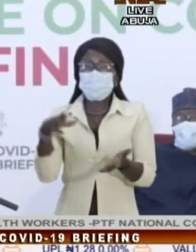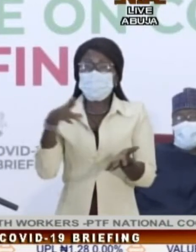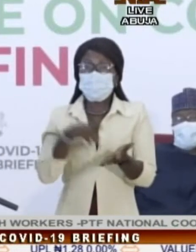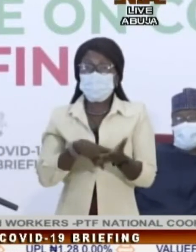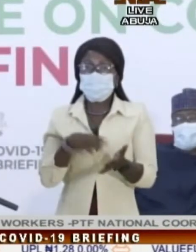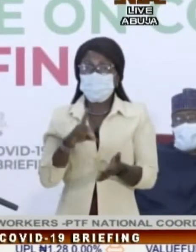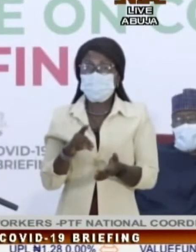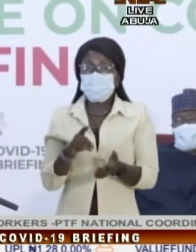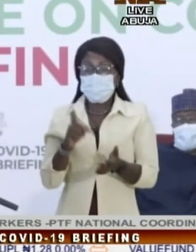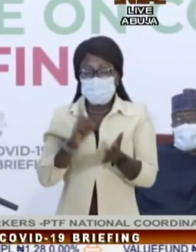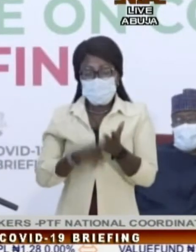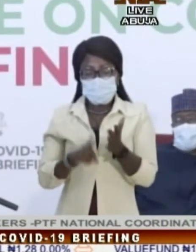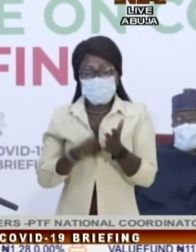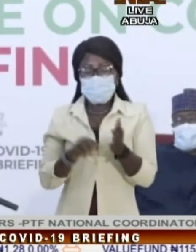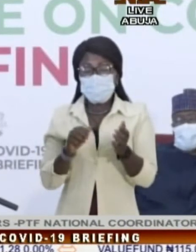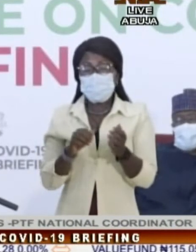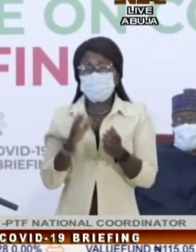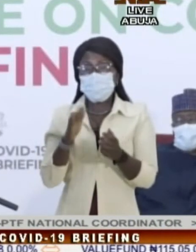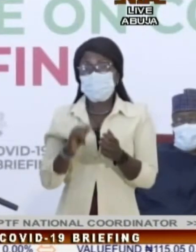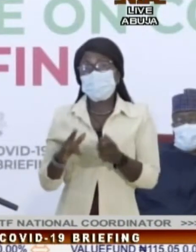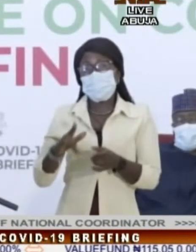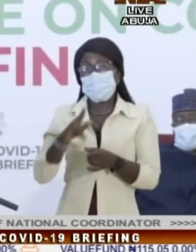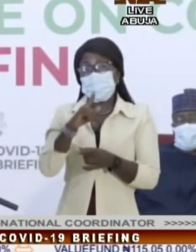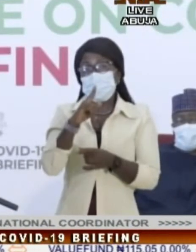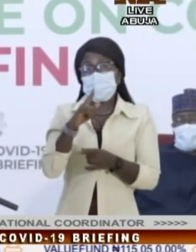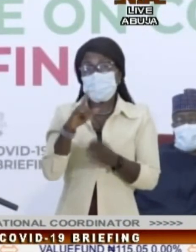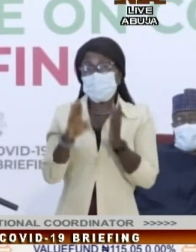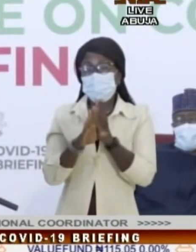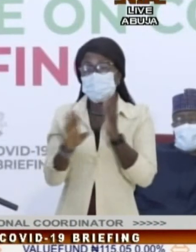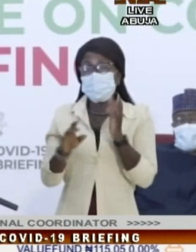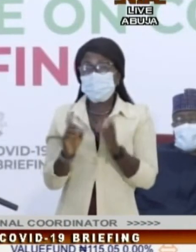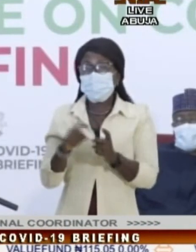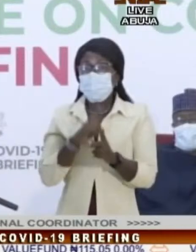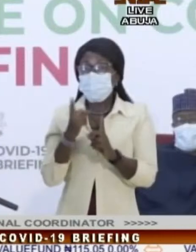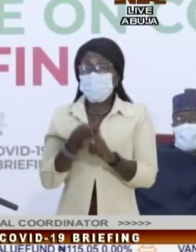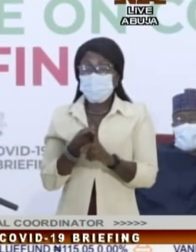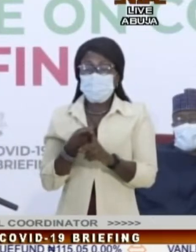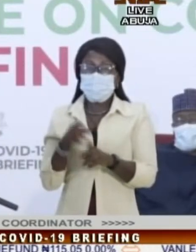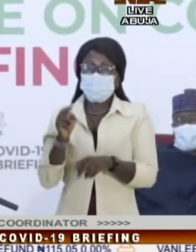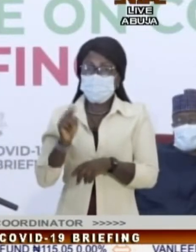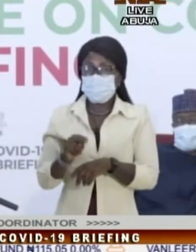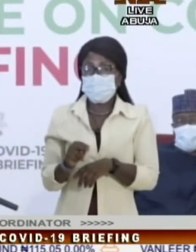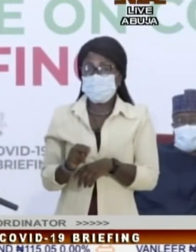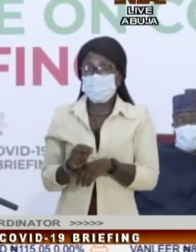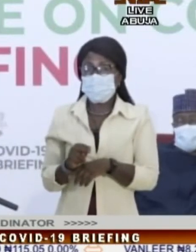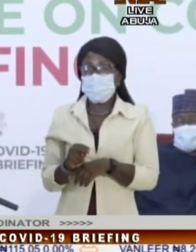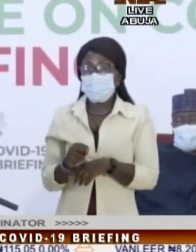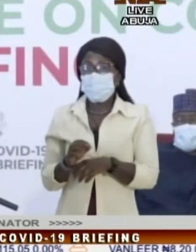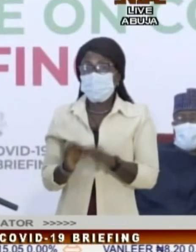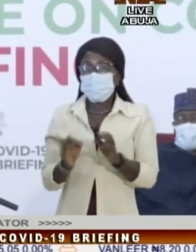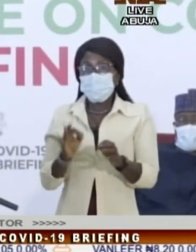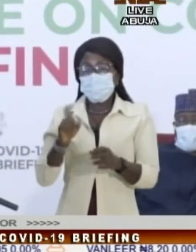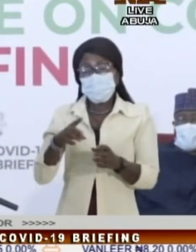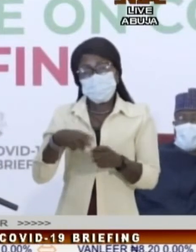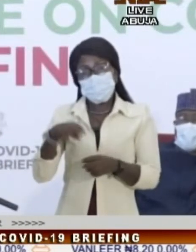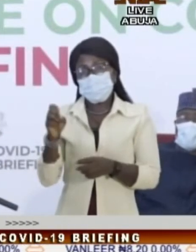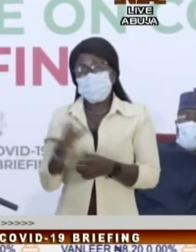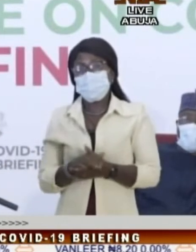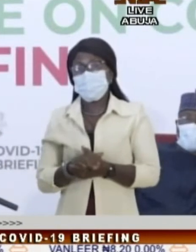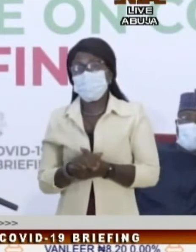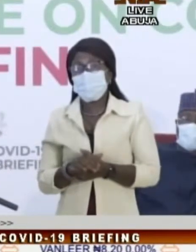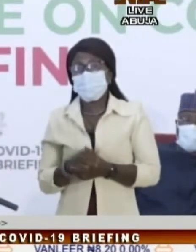muhimmanci. In ba mu yi ba kuwa to akwai matsala. Waɗannan adadin mutane sai kamuwa za